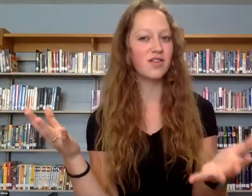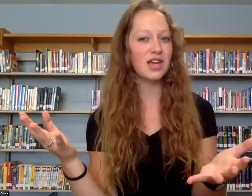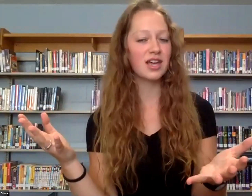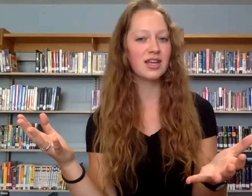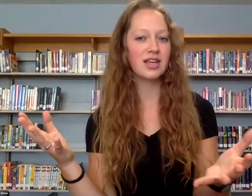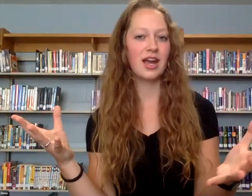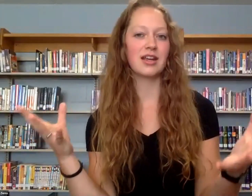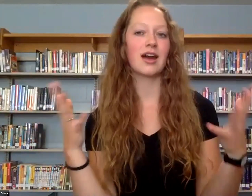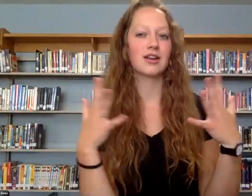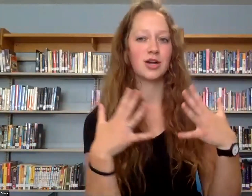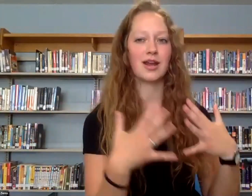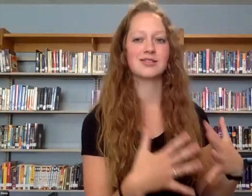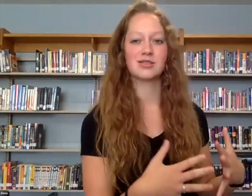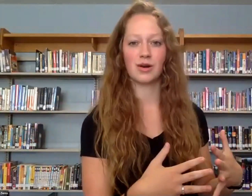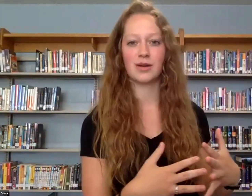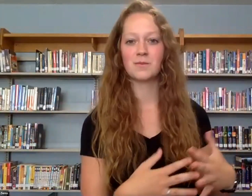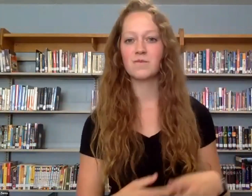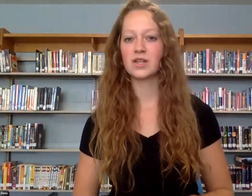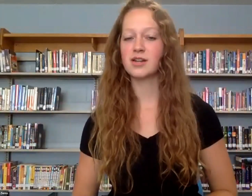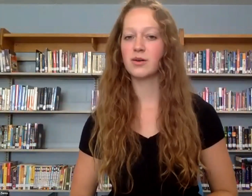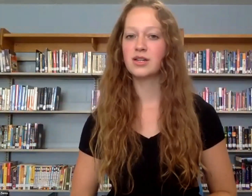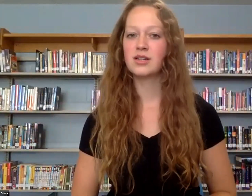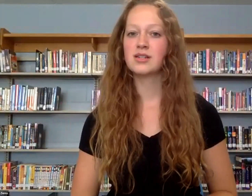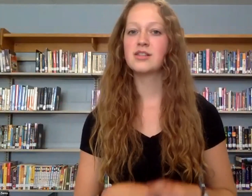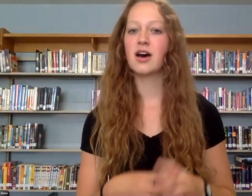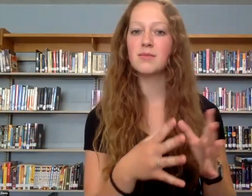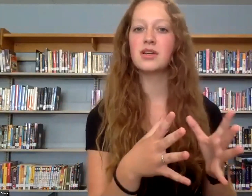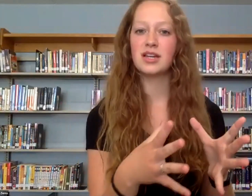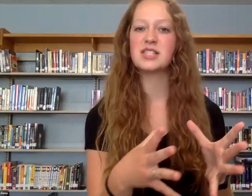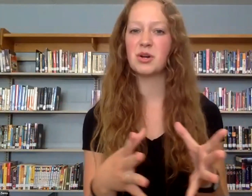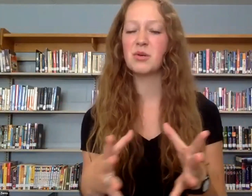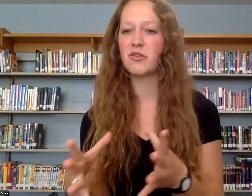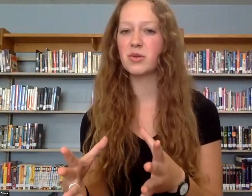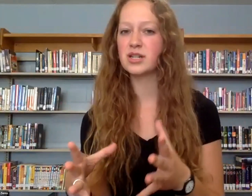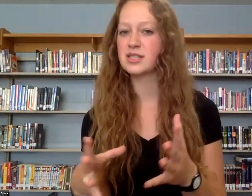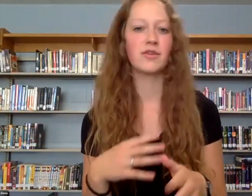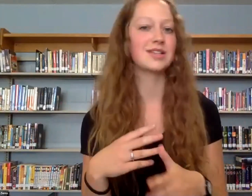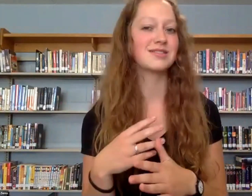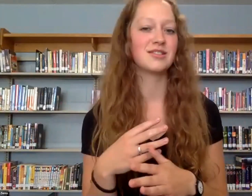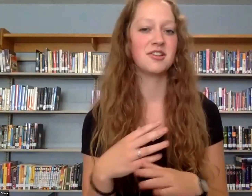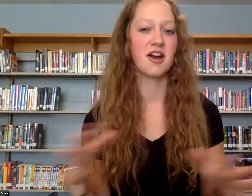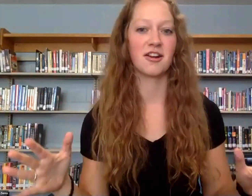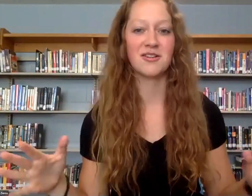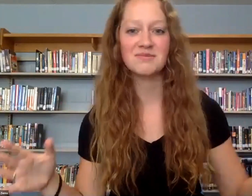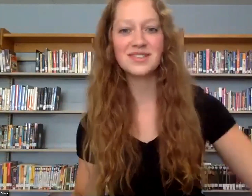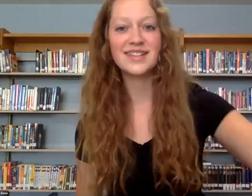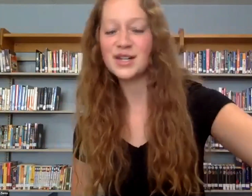it and it kind of creates a story. So some it's pretty word for word, some of it's not at all.